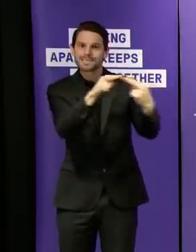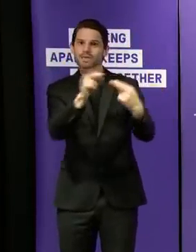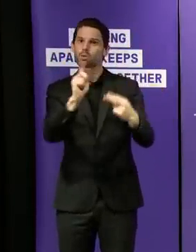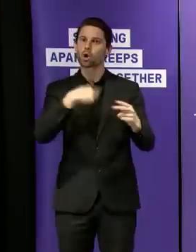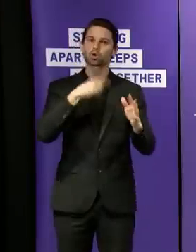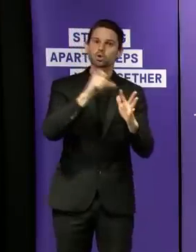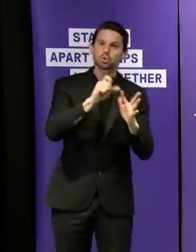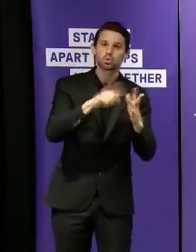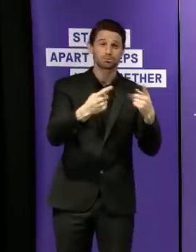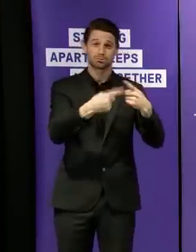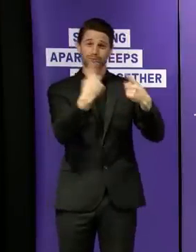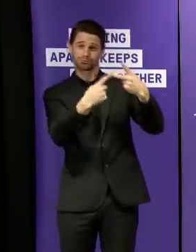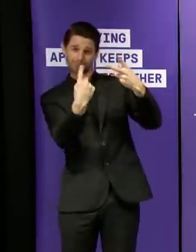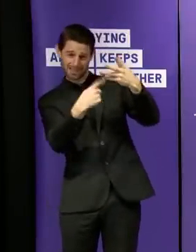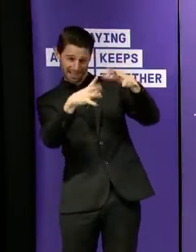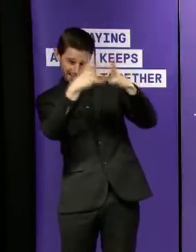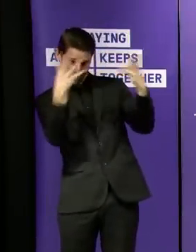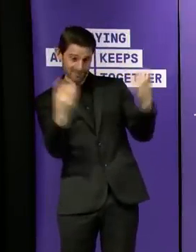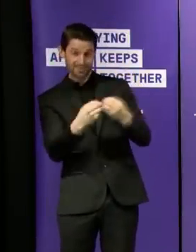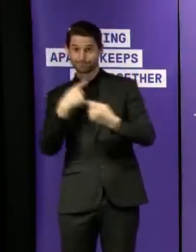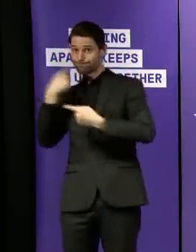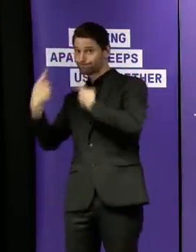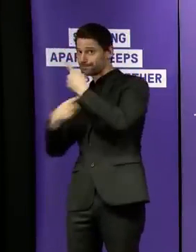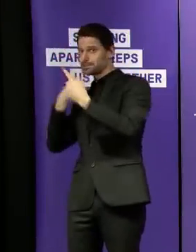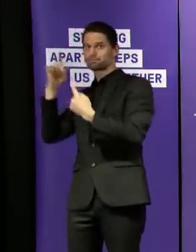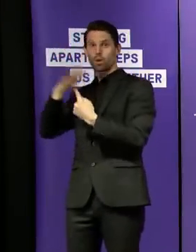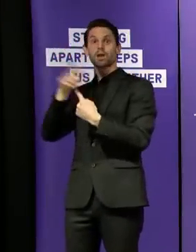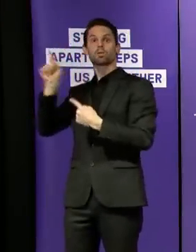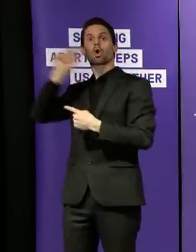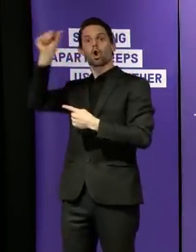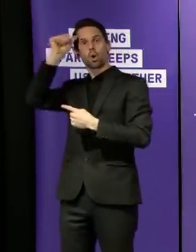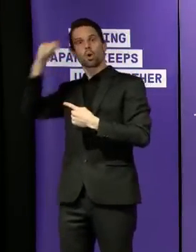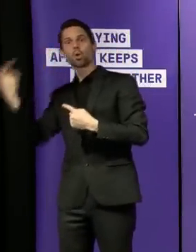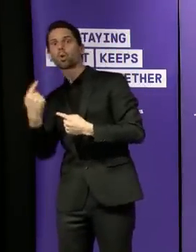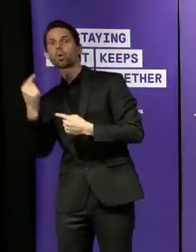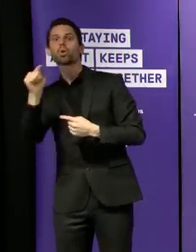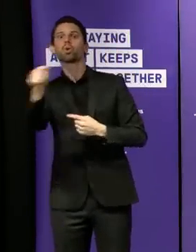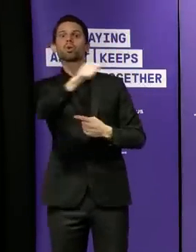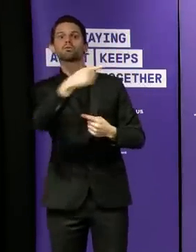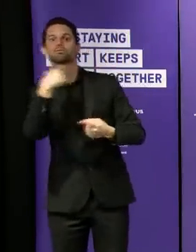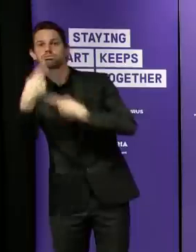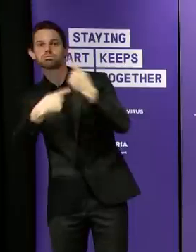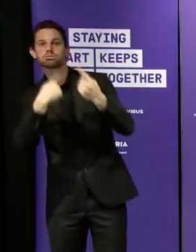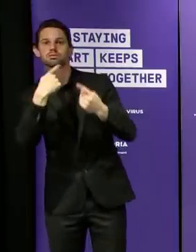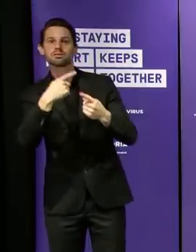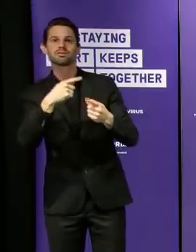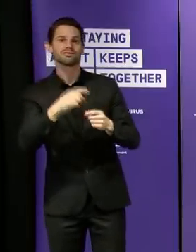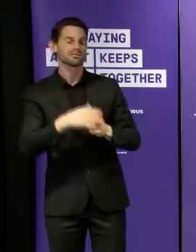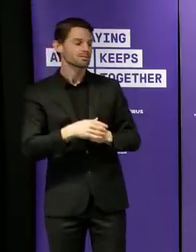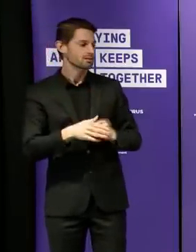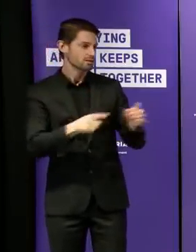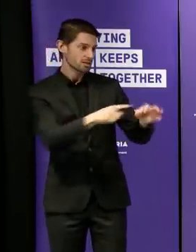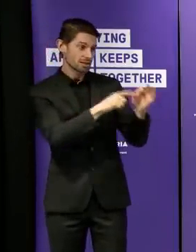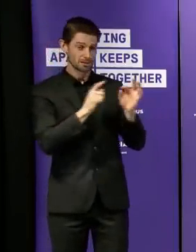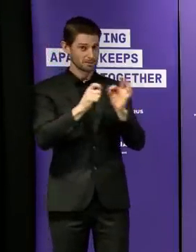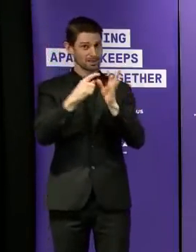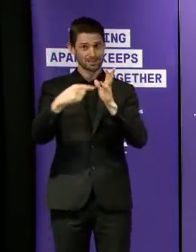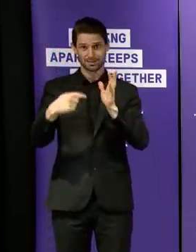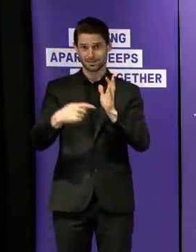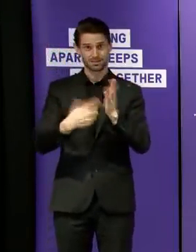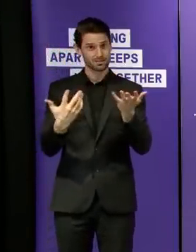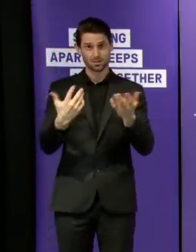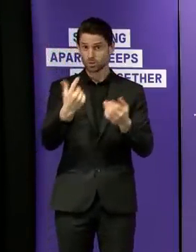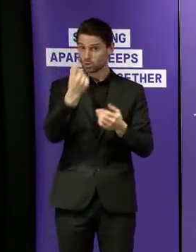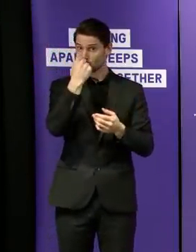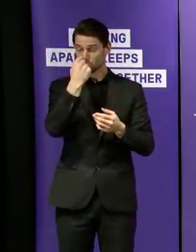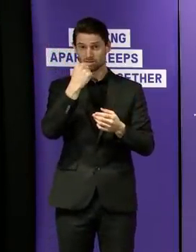contact tracers and others to do the important work. We only have Yeah, one it's chance not at necessarily. this. We only have one chance at this in being able to